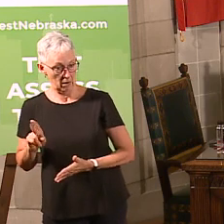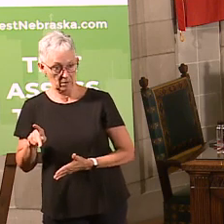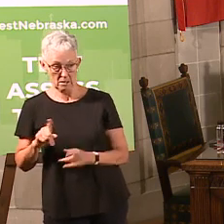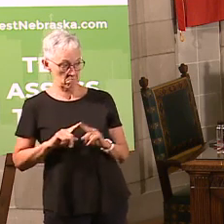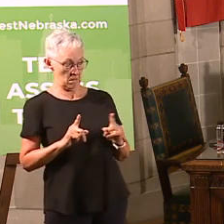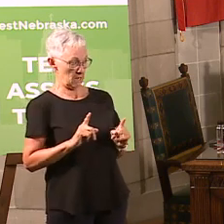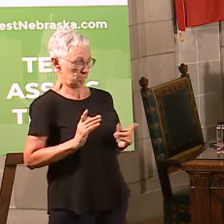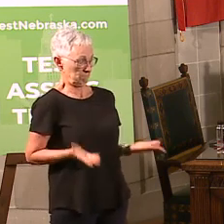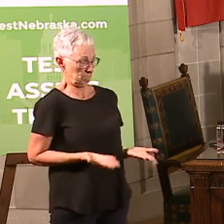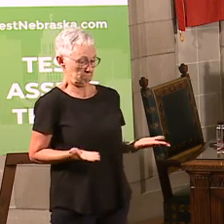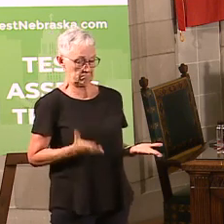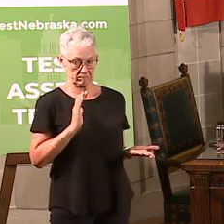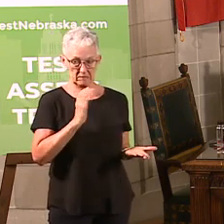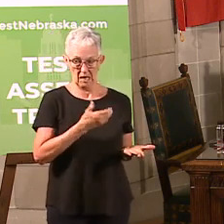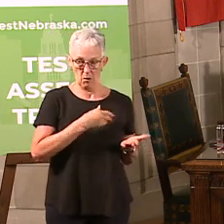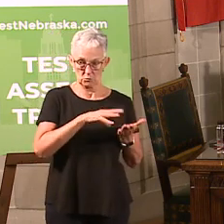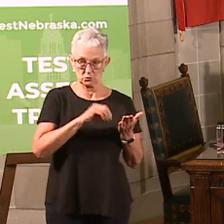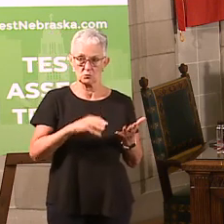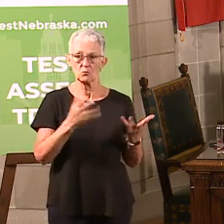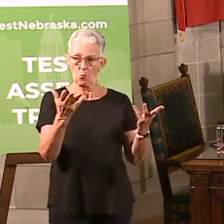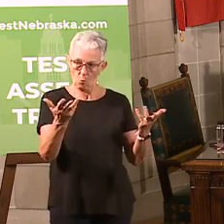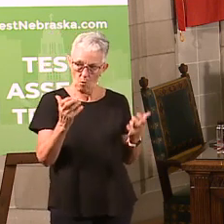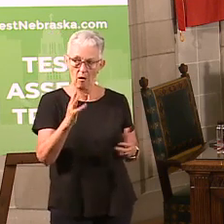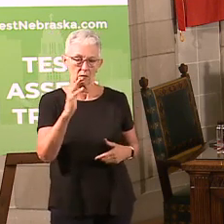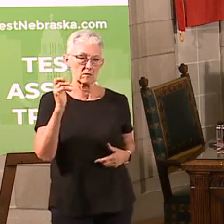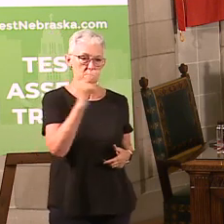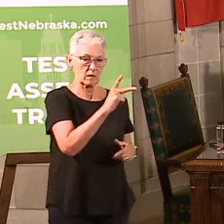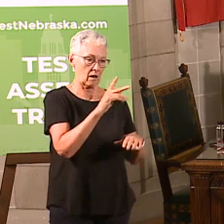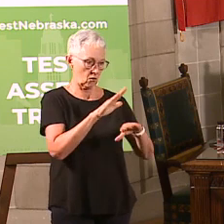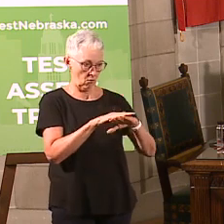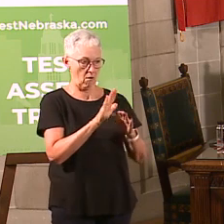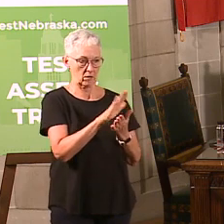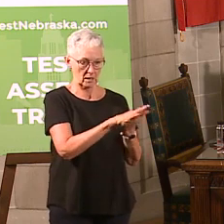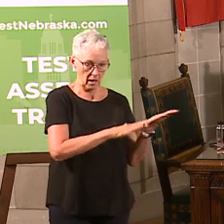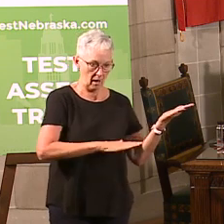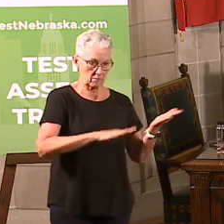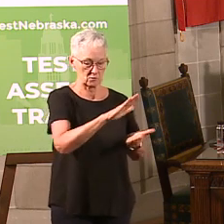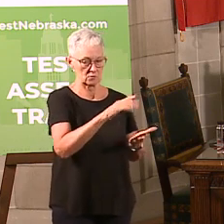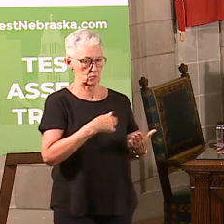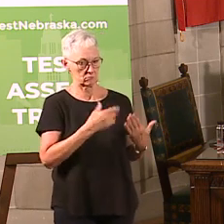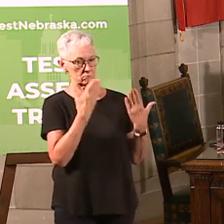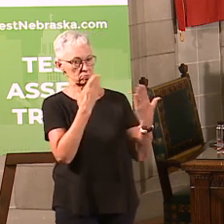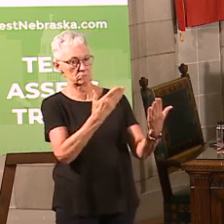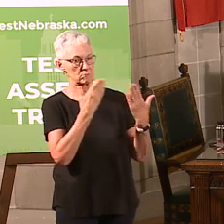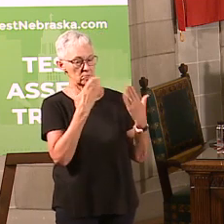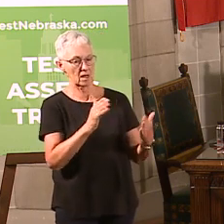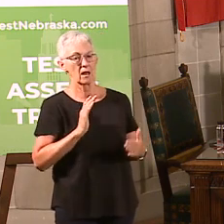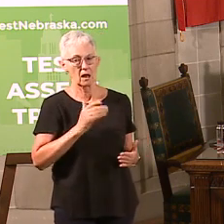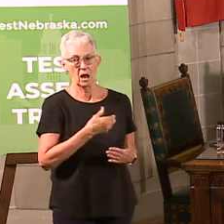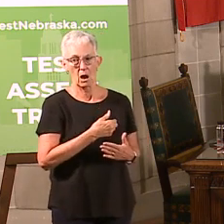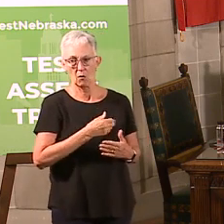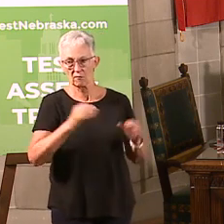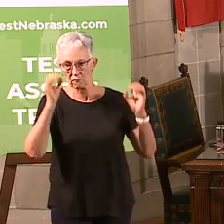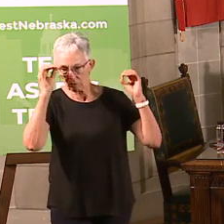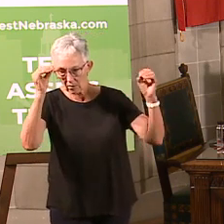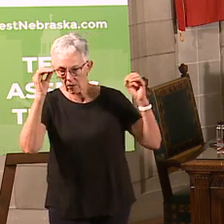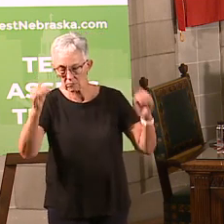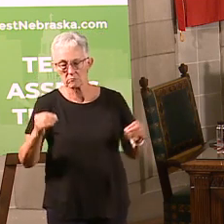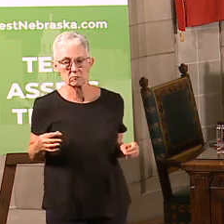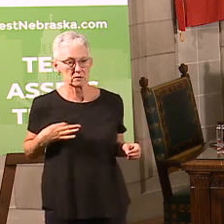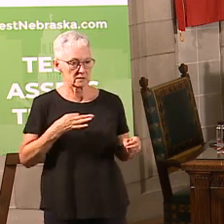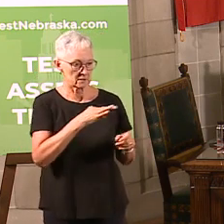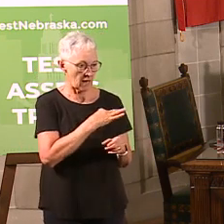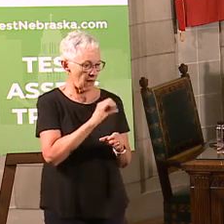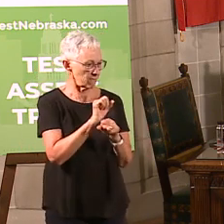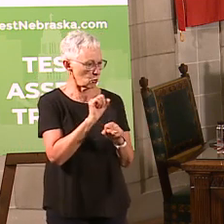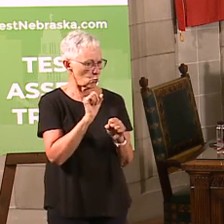I'm very excited about the future and what we're going to have here at our university system. I'm thankful for our faculty and staff who all come together to work together to solve